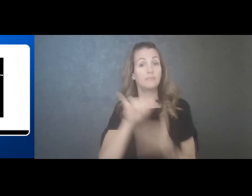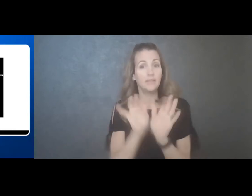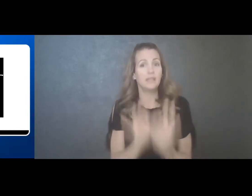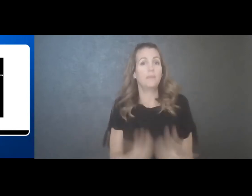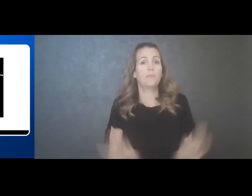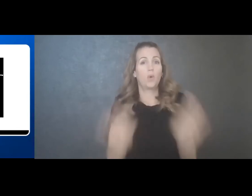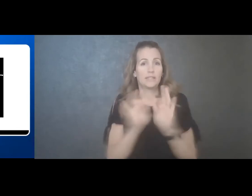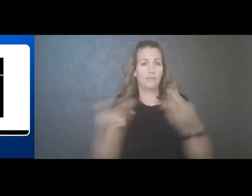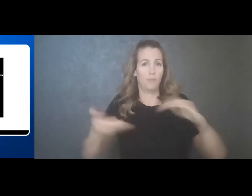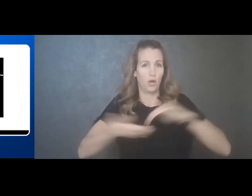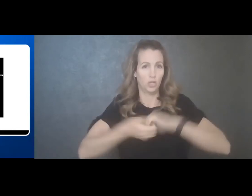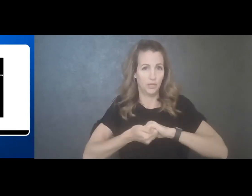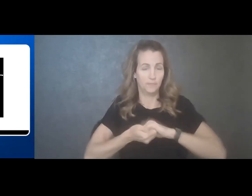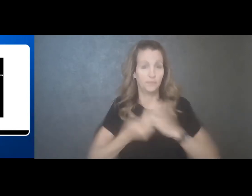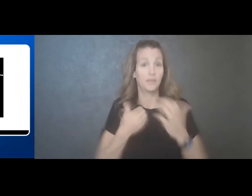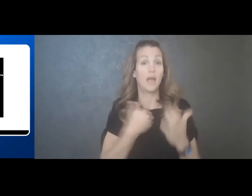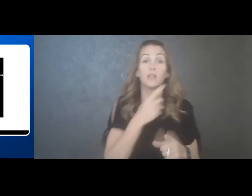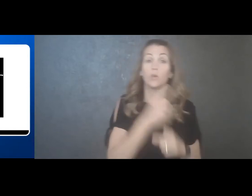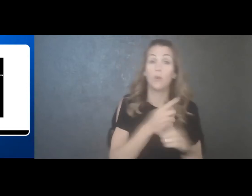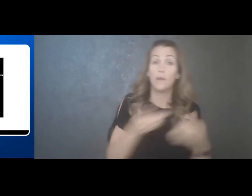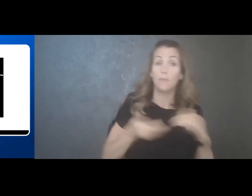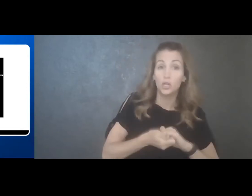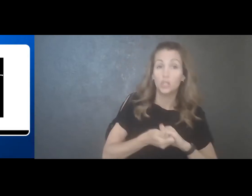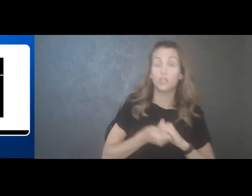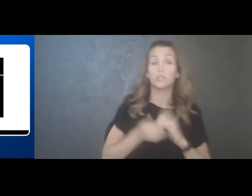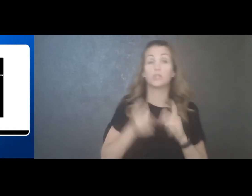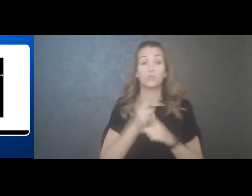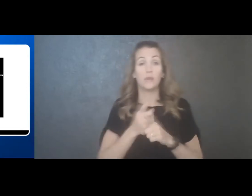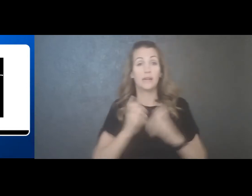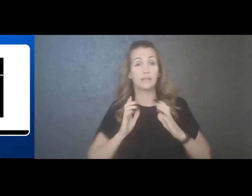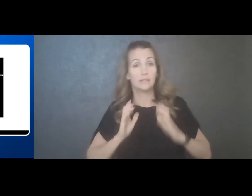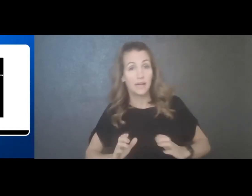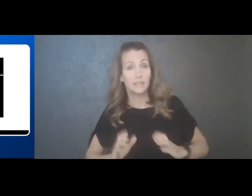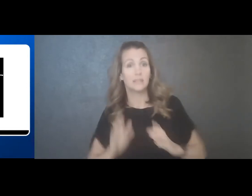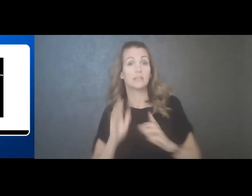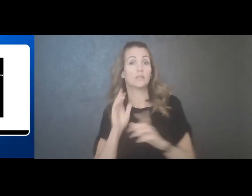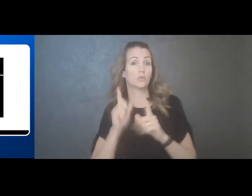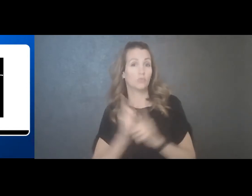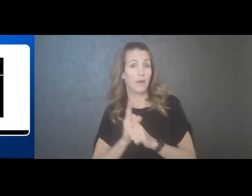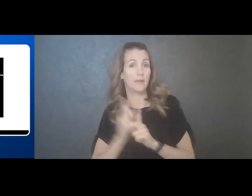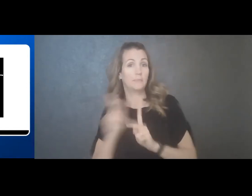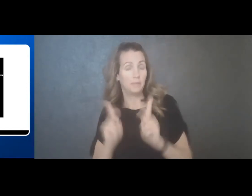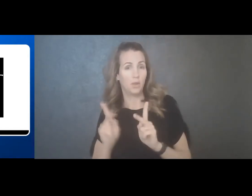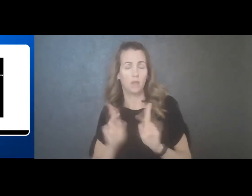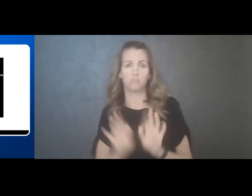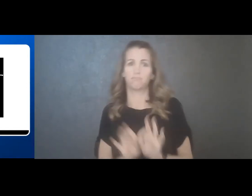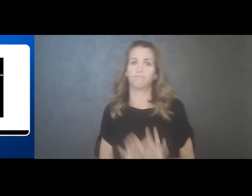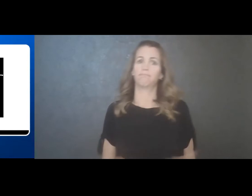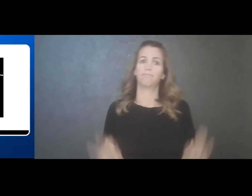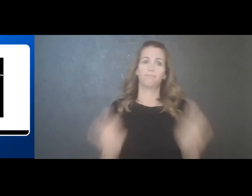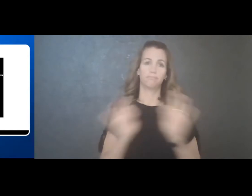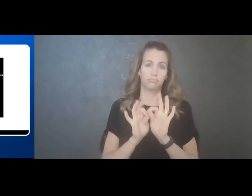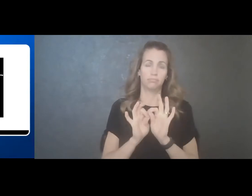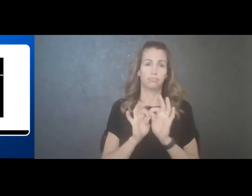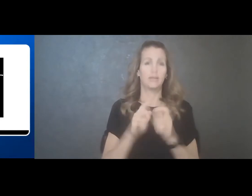right partners, the right clients, the right people around us is so important. And when you do that, things will